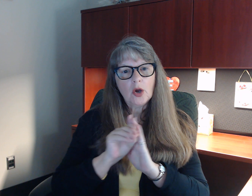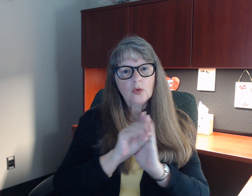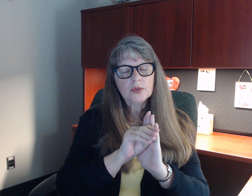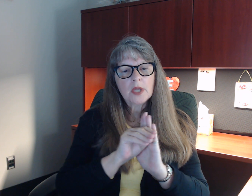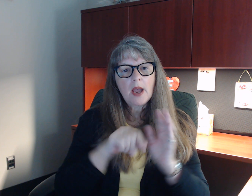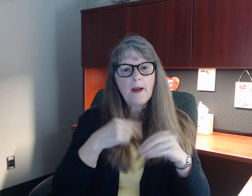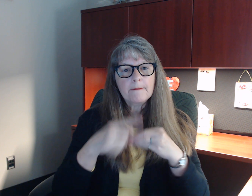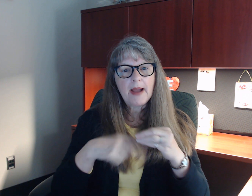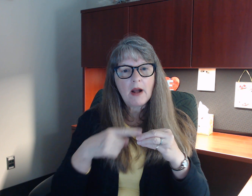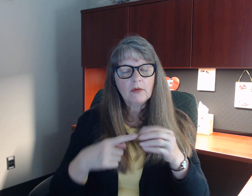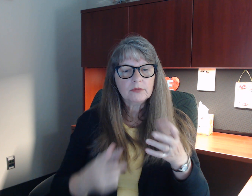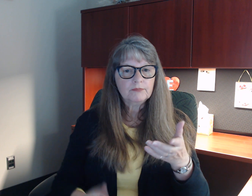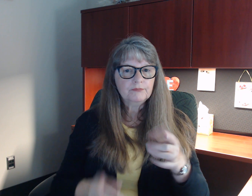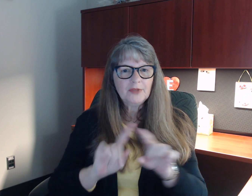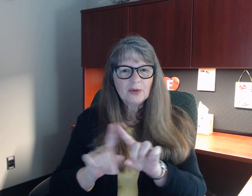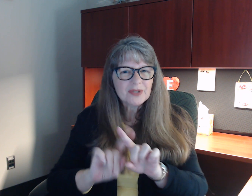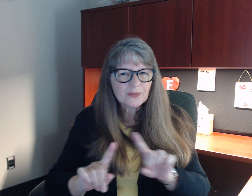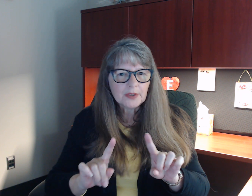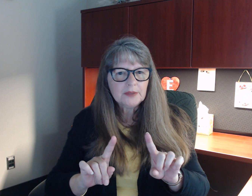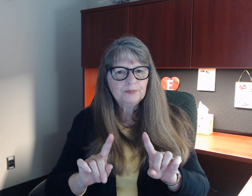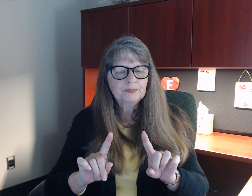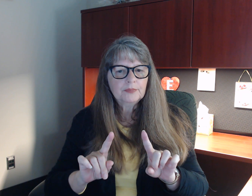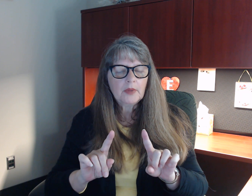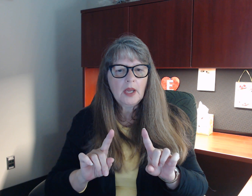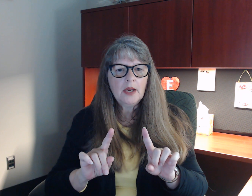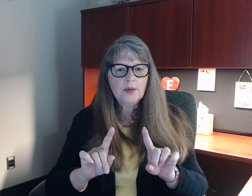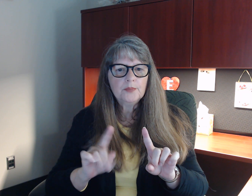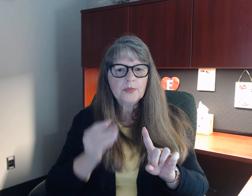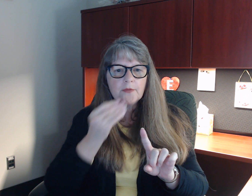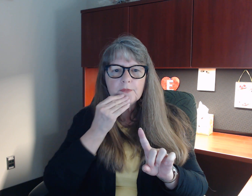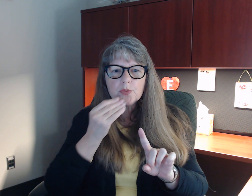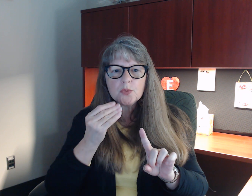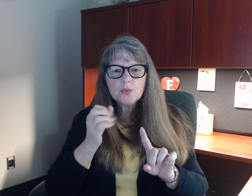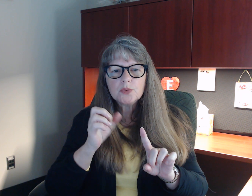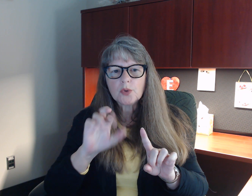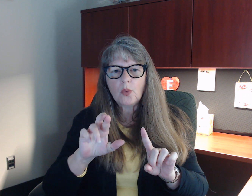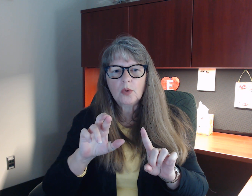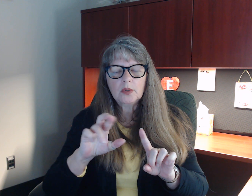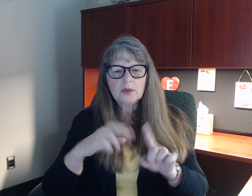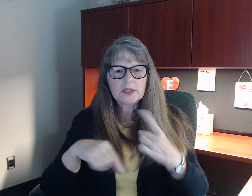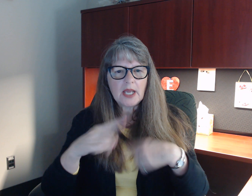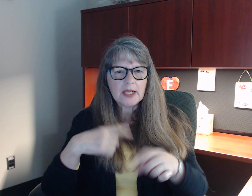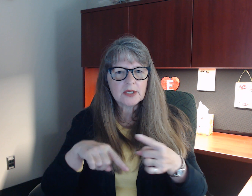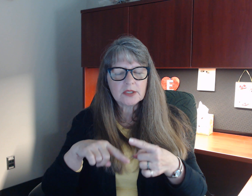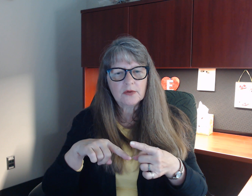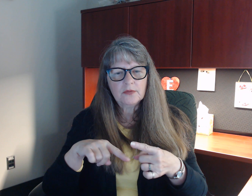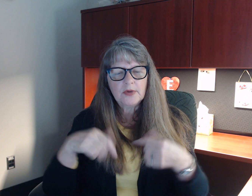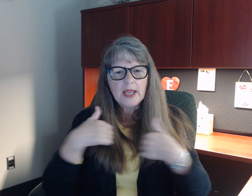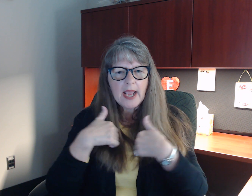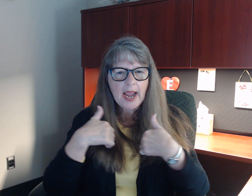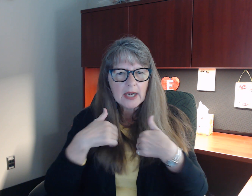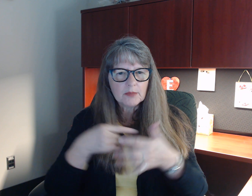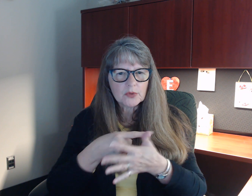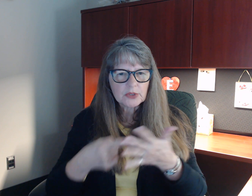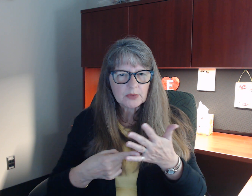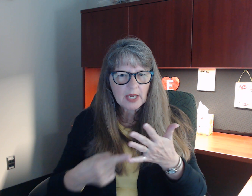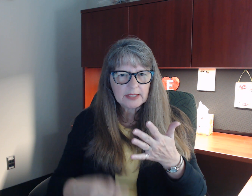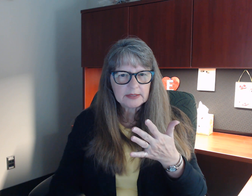videos about, you know, different um, foods or signs of animals, those kinds of